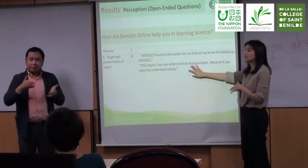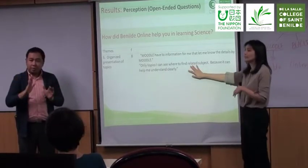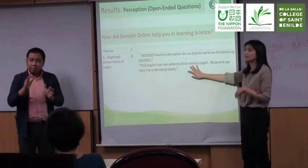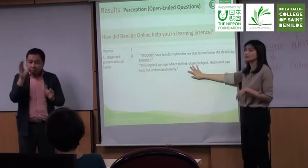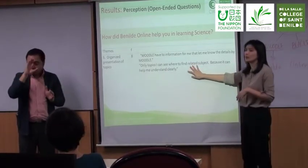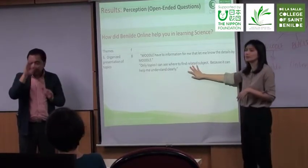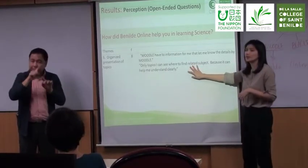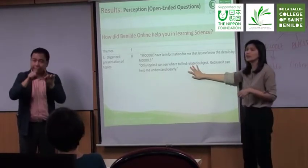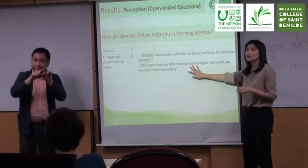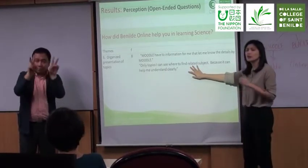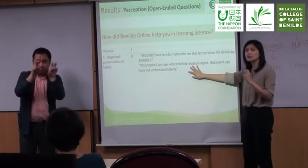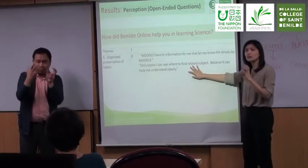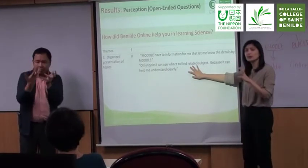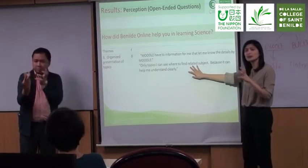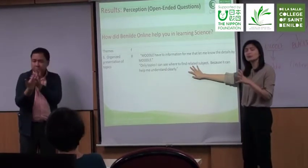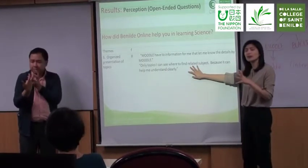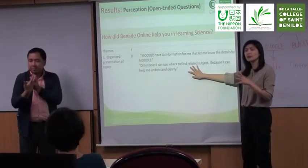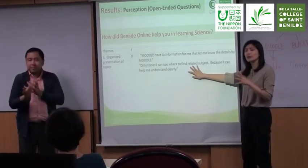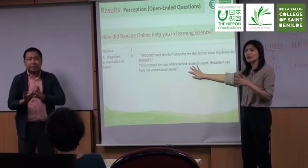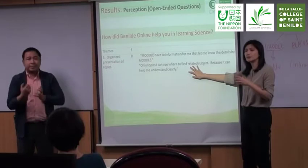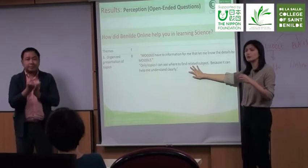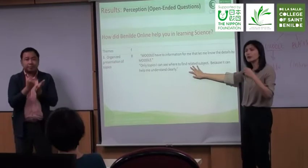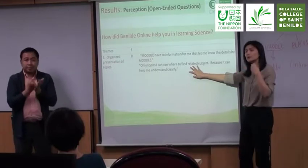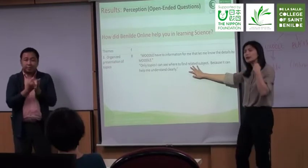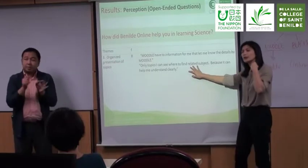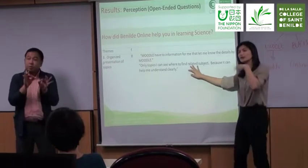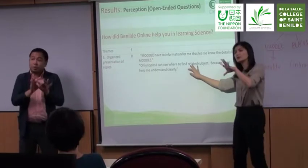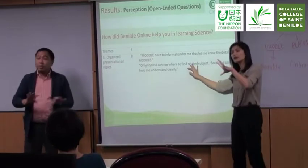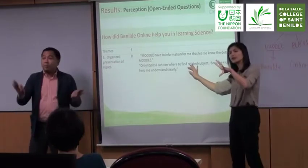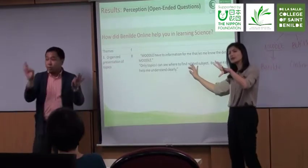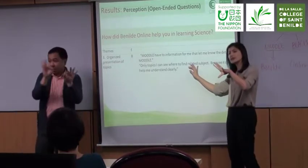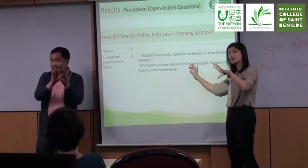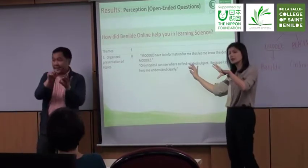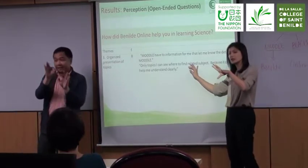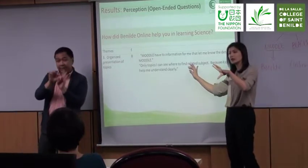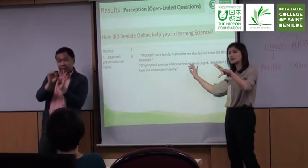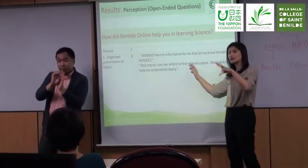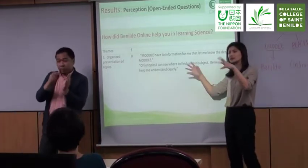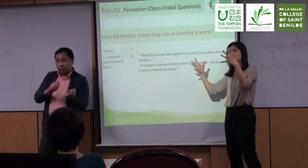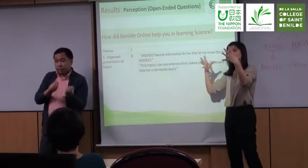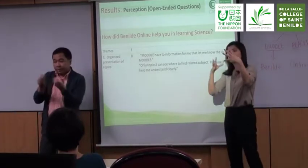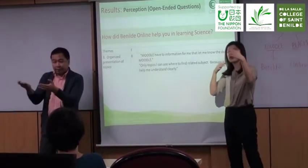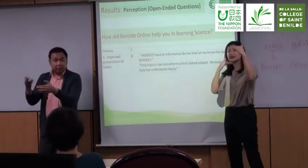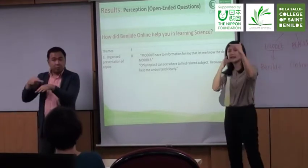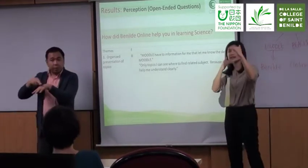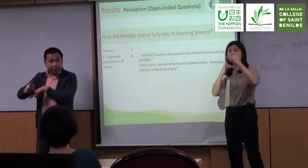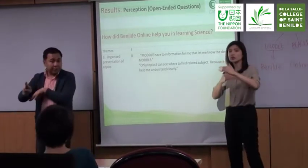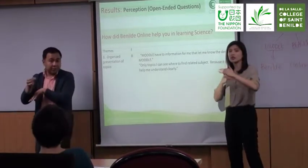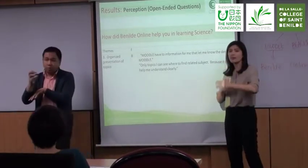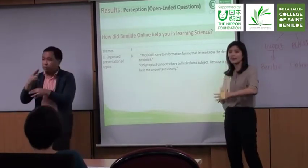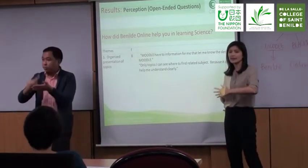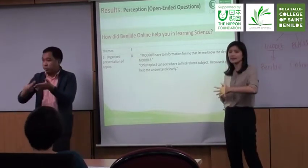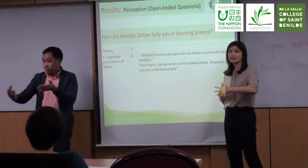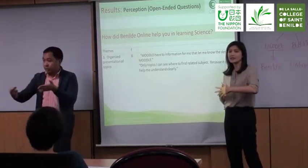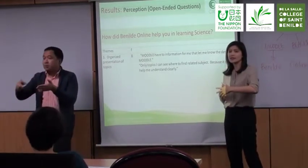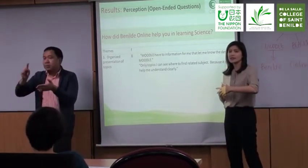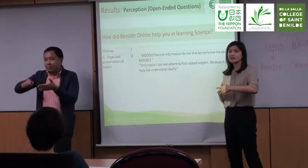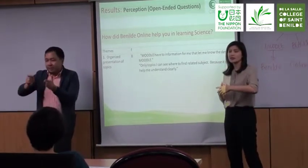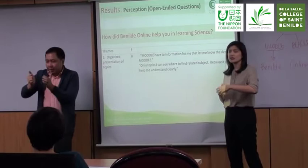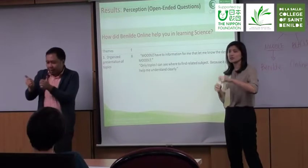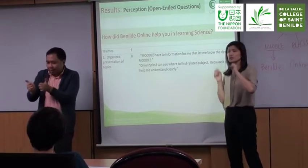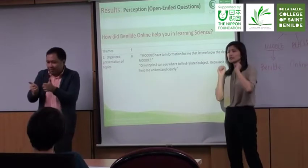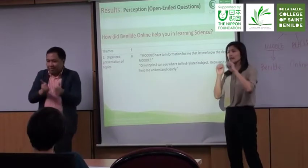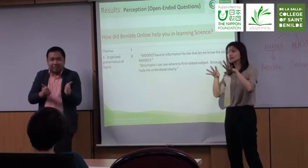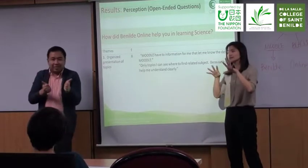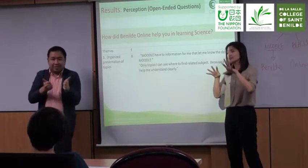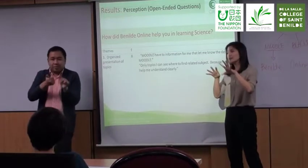where to find related subject. So it's important pala for them that when we give them references and resources, it's organized per topic.